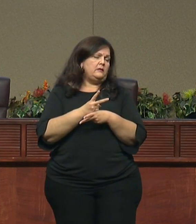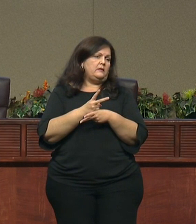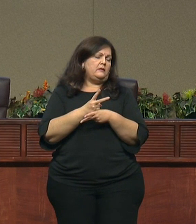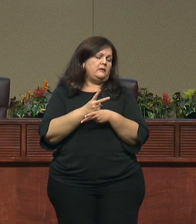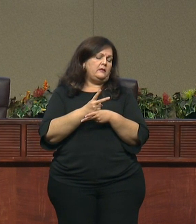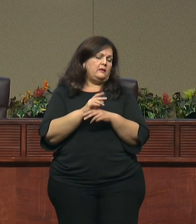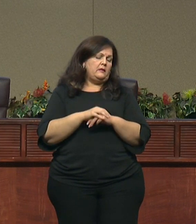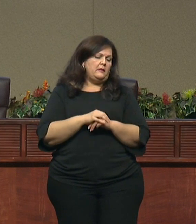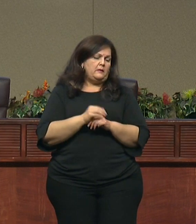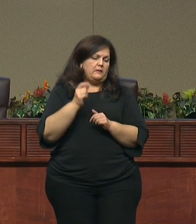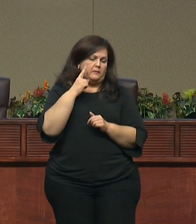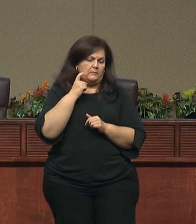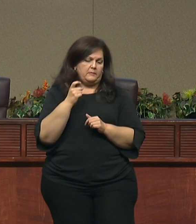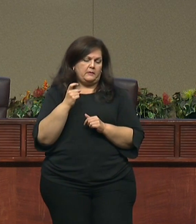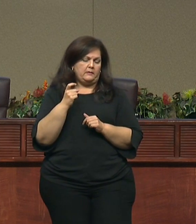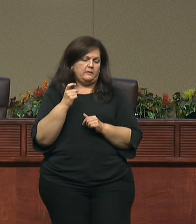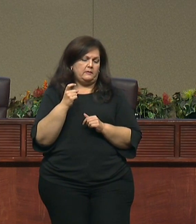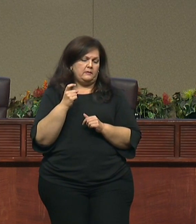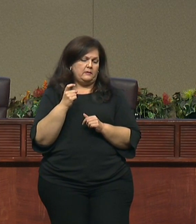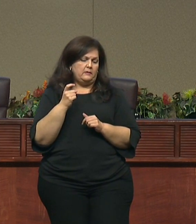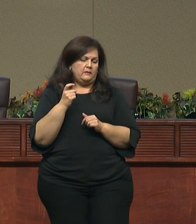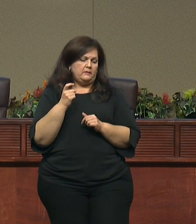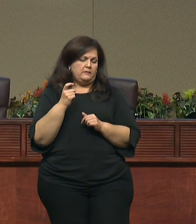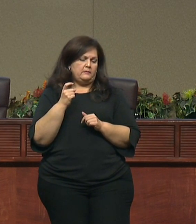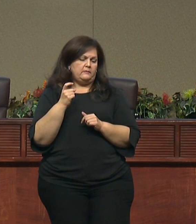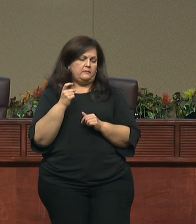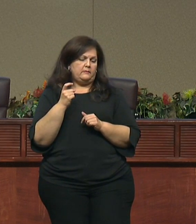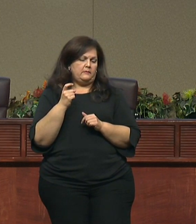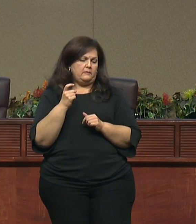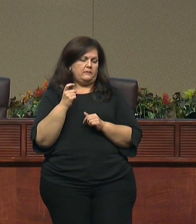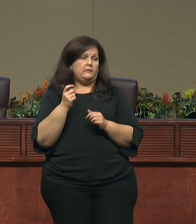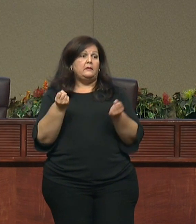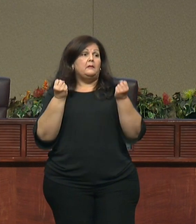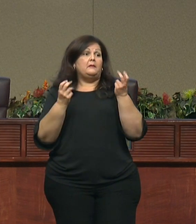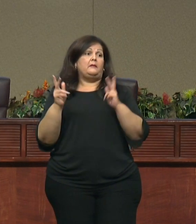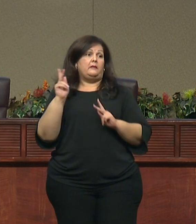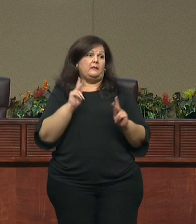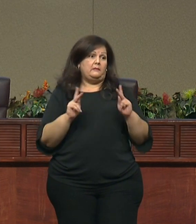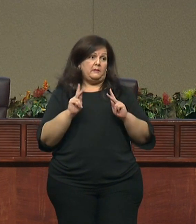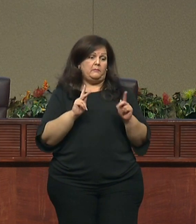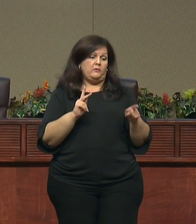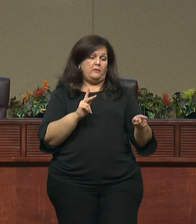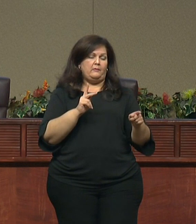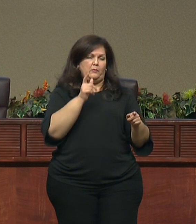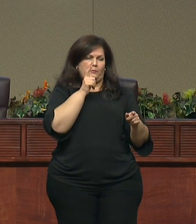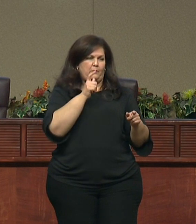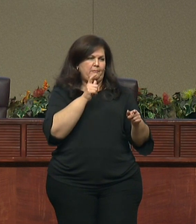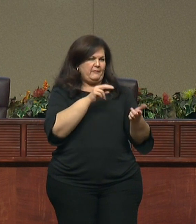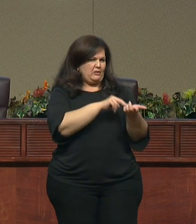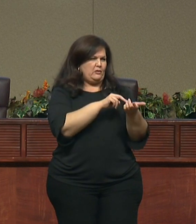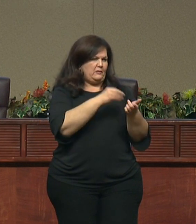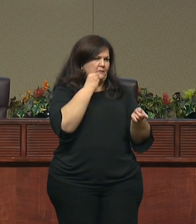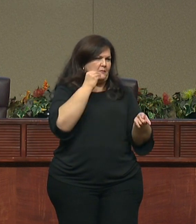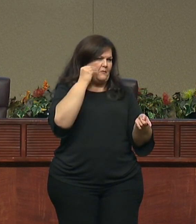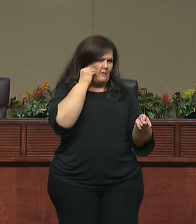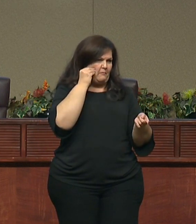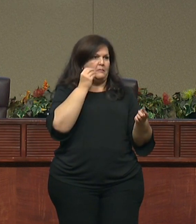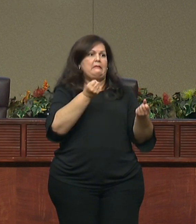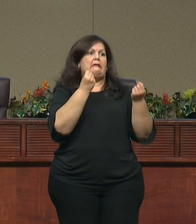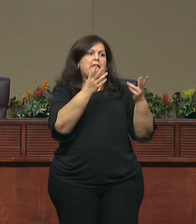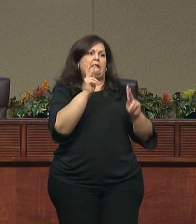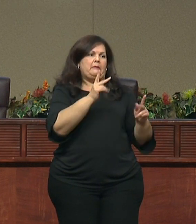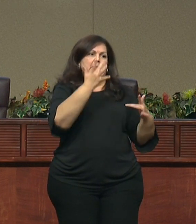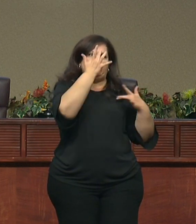in the sense that with that many people positive in assisted living facilities, we run the risk